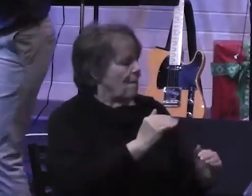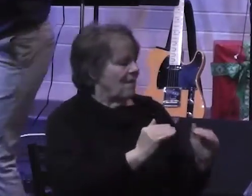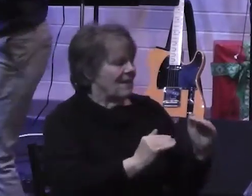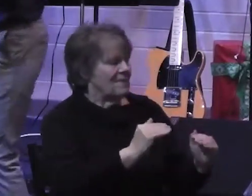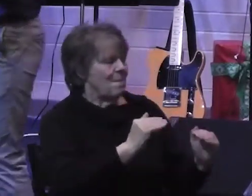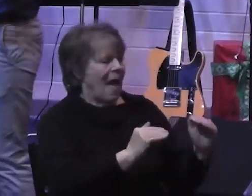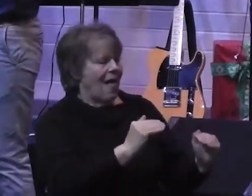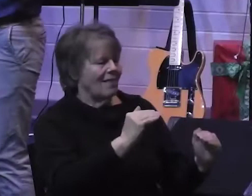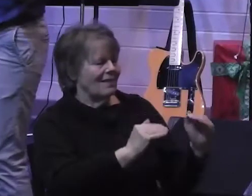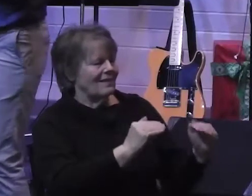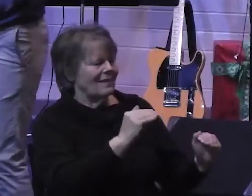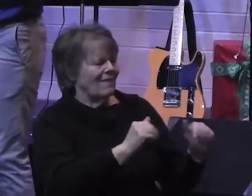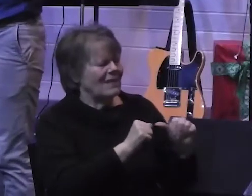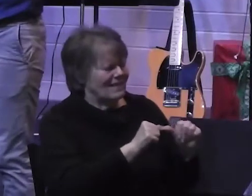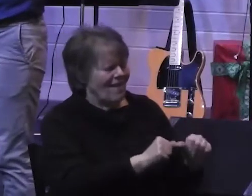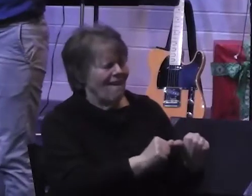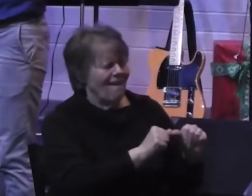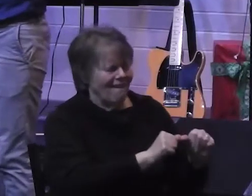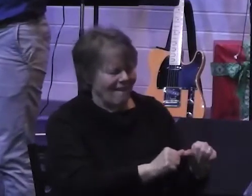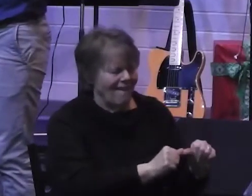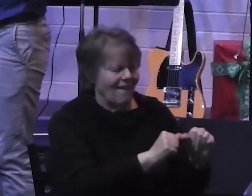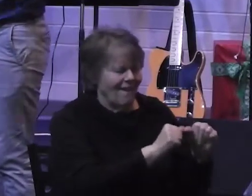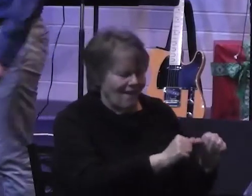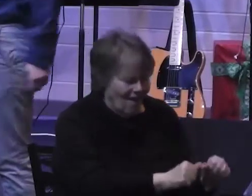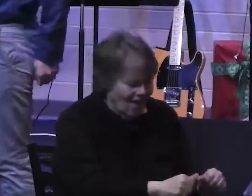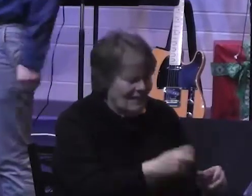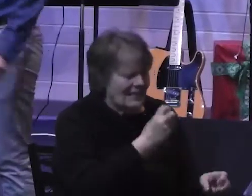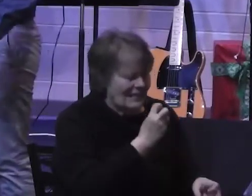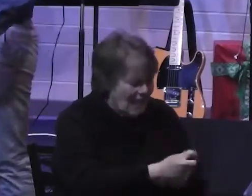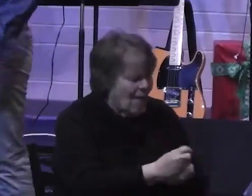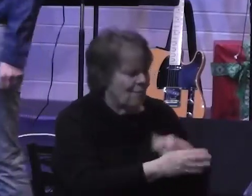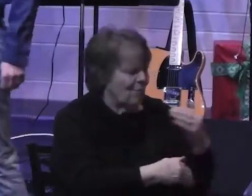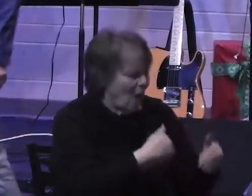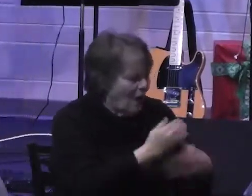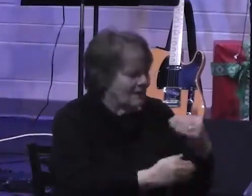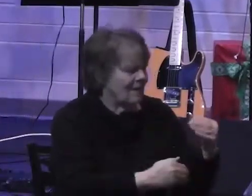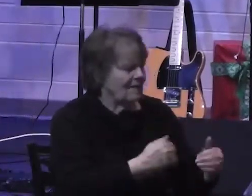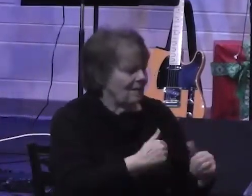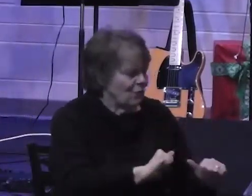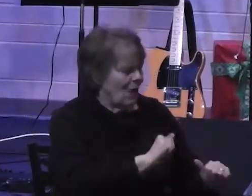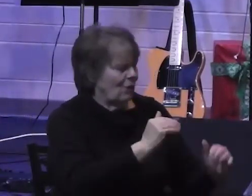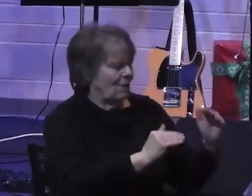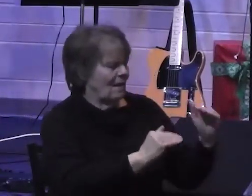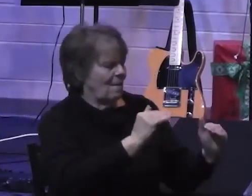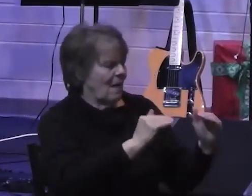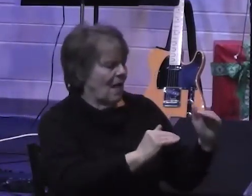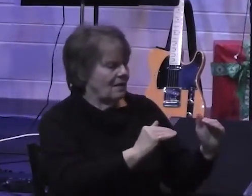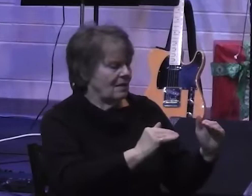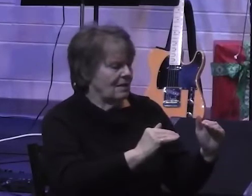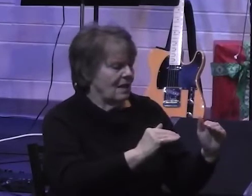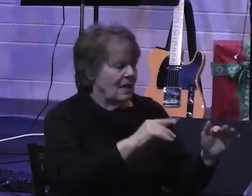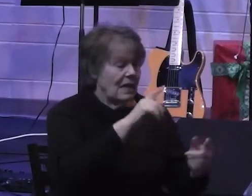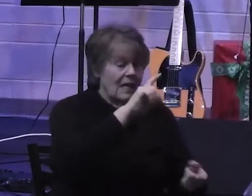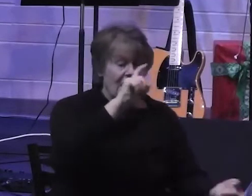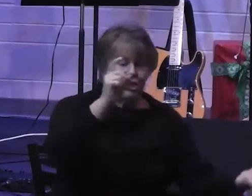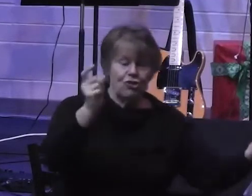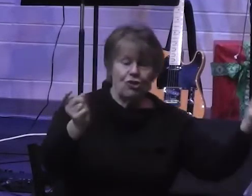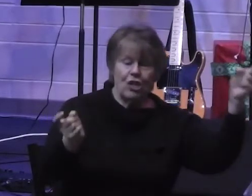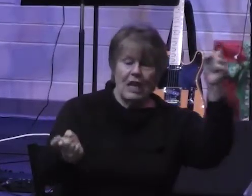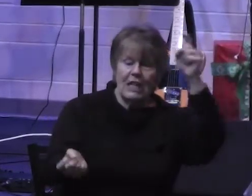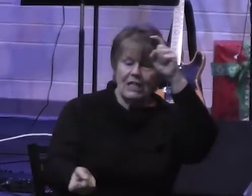balance, a relentless and taxing process. He changes it to